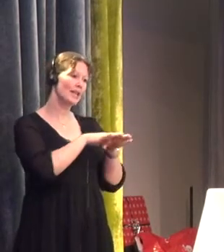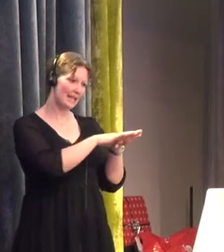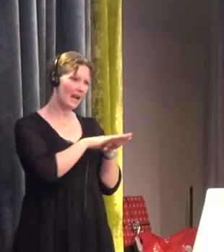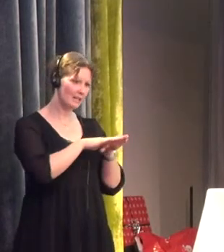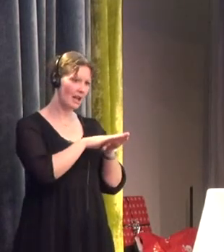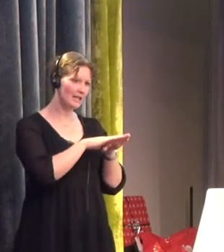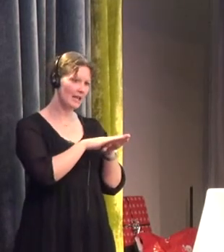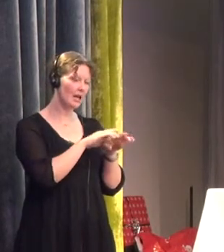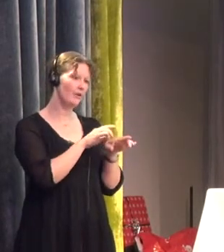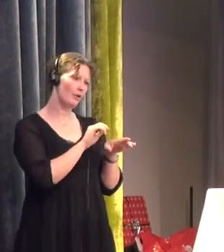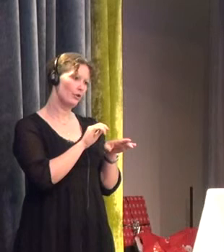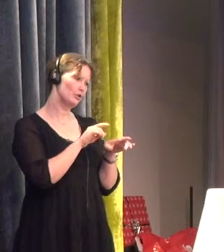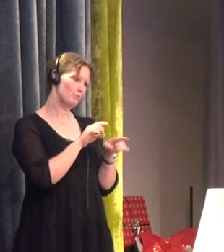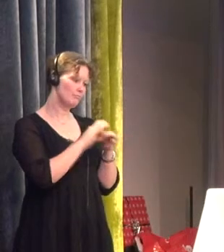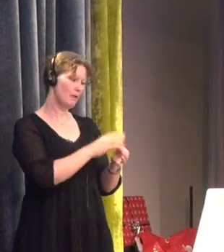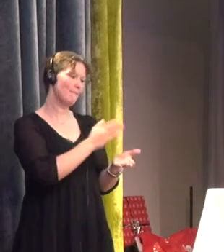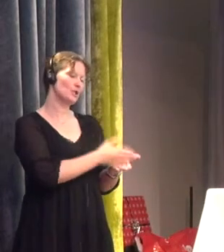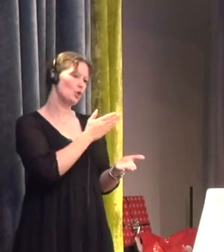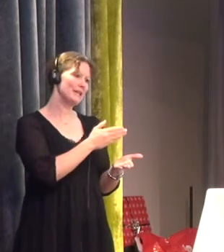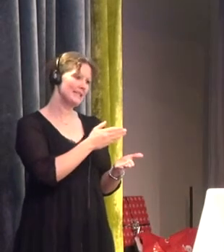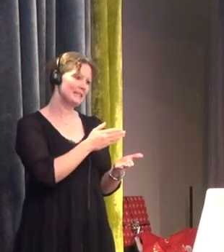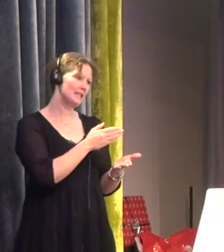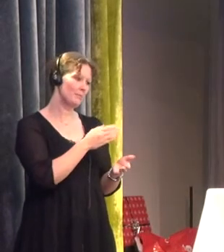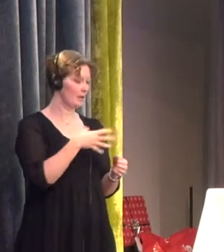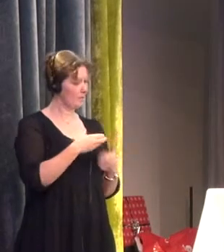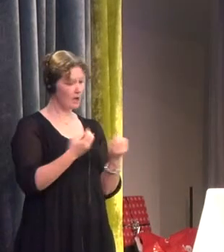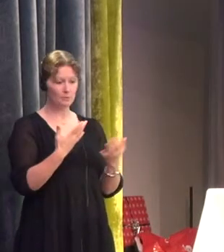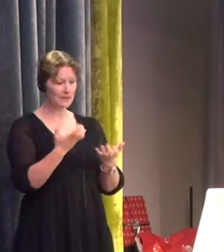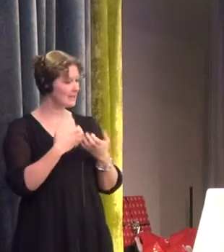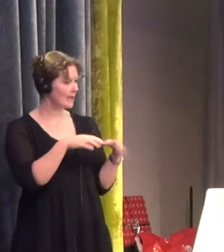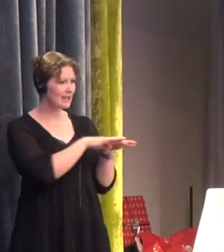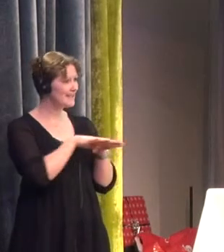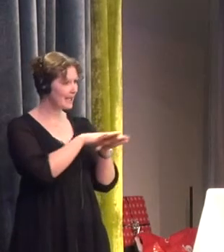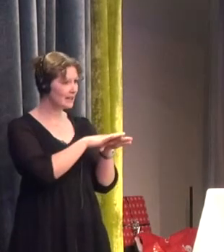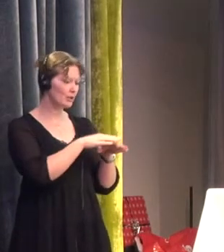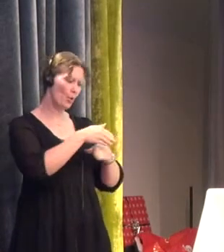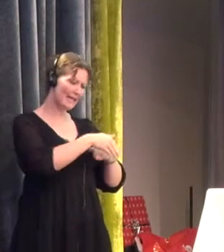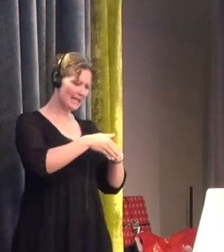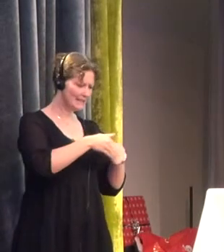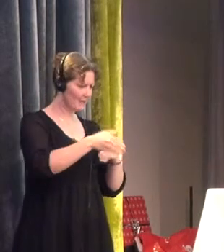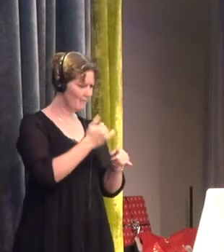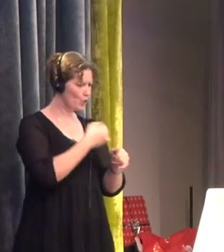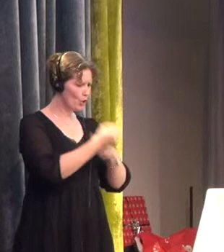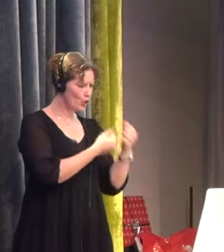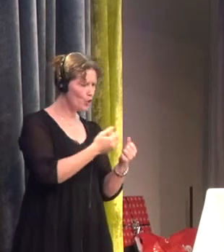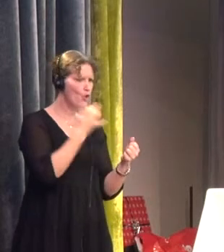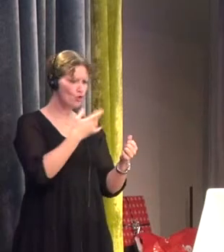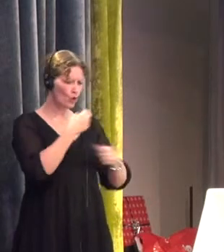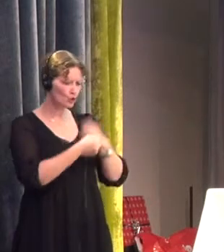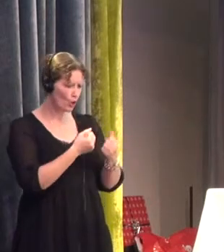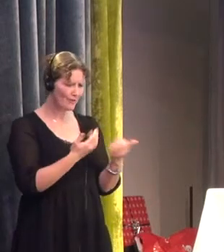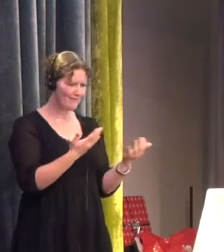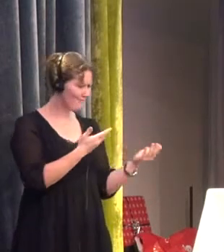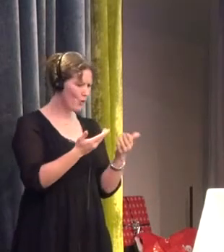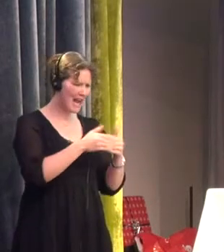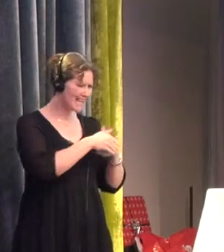facilitation in their decision-making. But the actual boundary of how you do that, and where you do that, and where you draw a line,